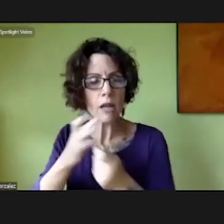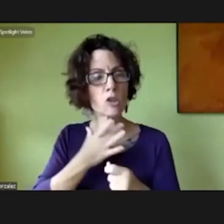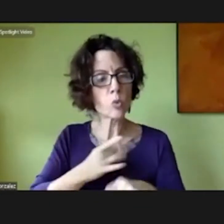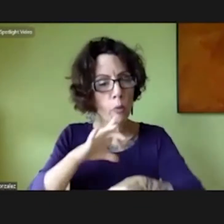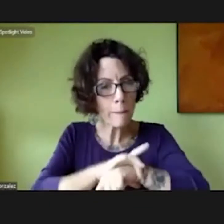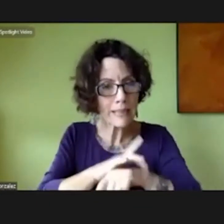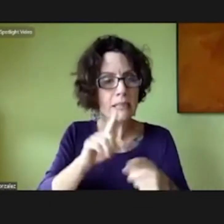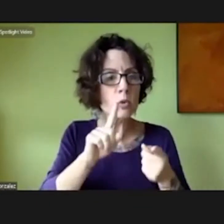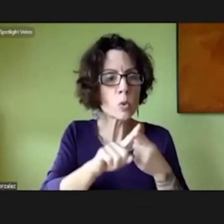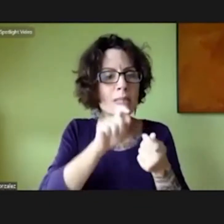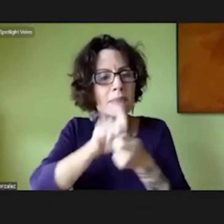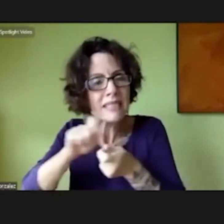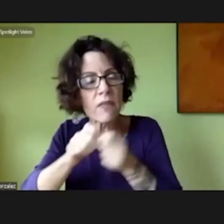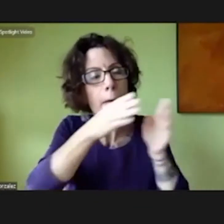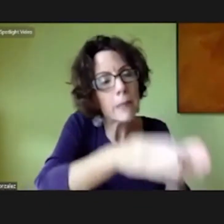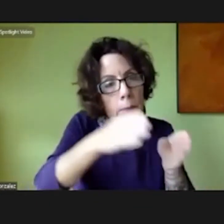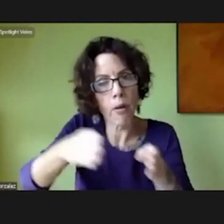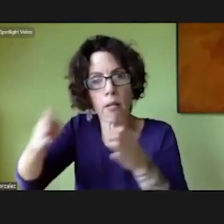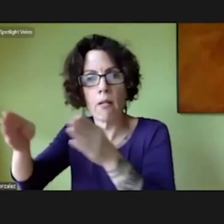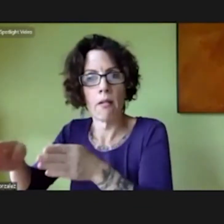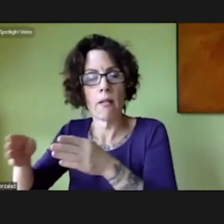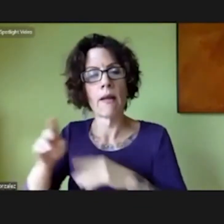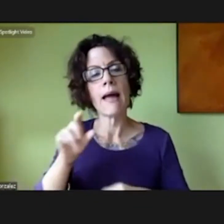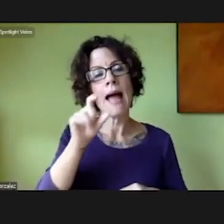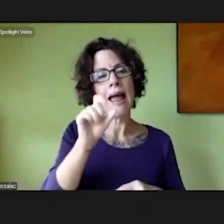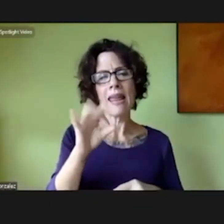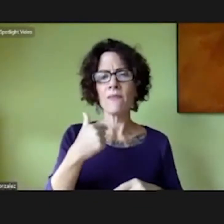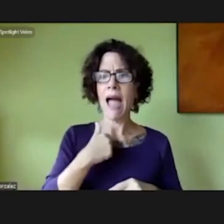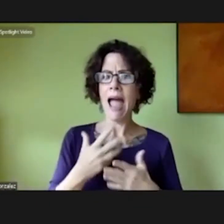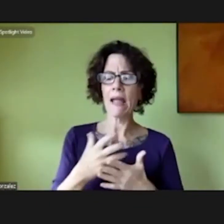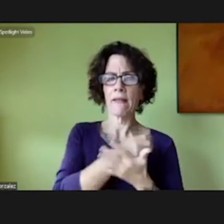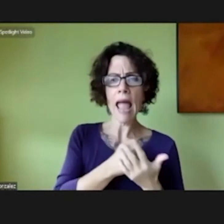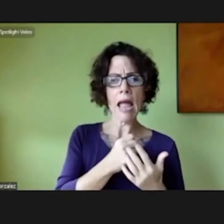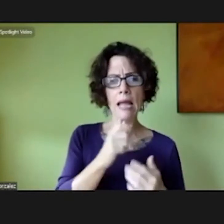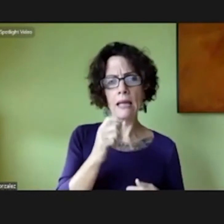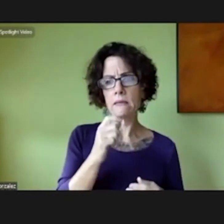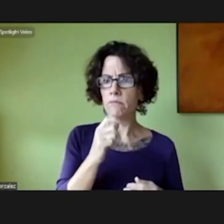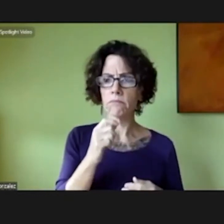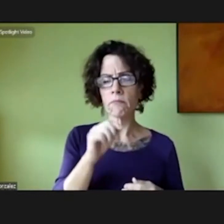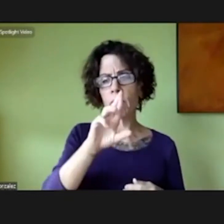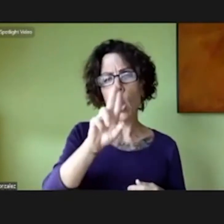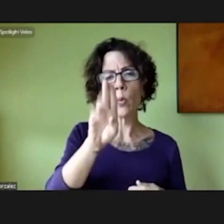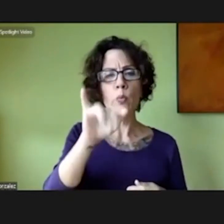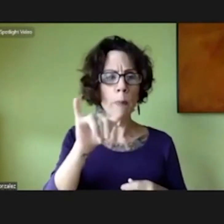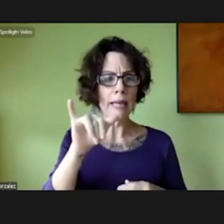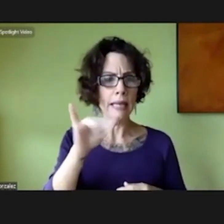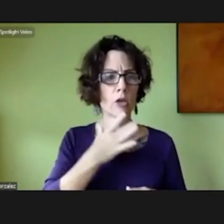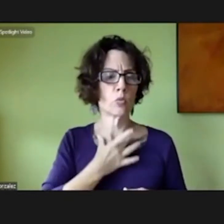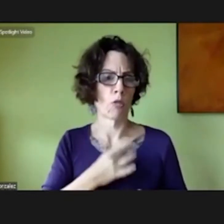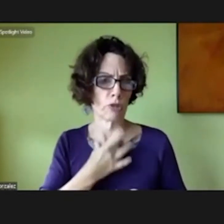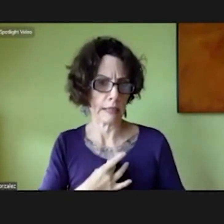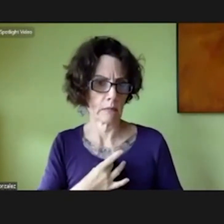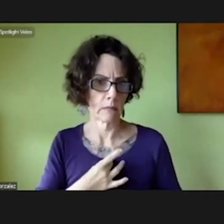some people have just a list of jewelry and they want to give them to specific people.